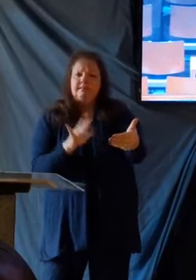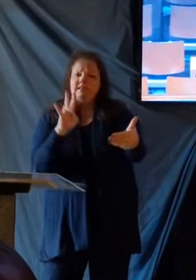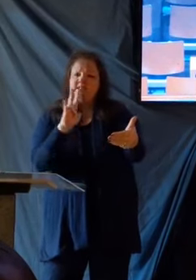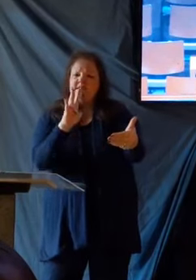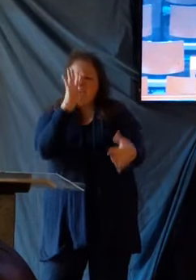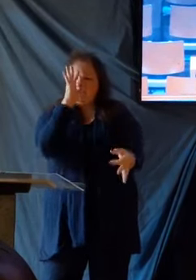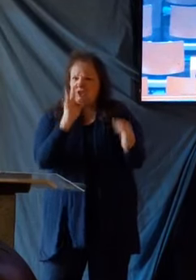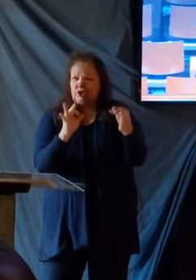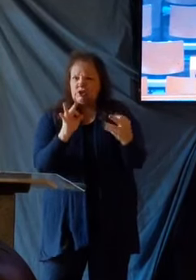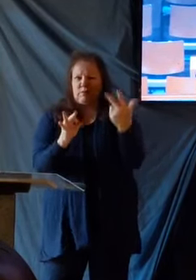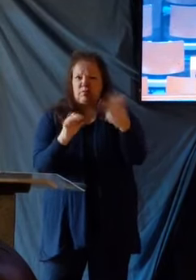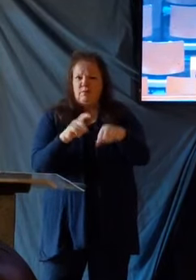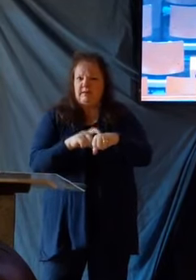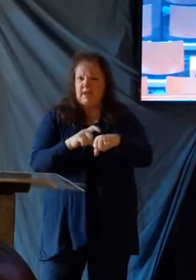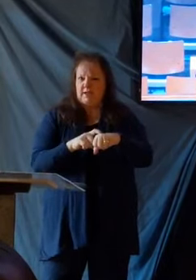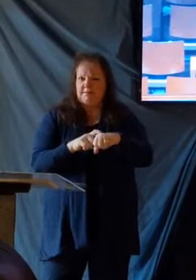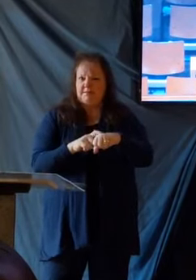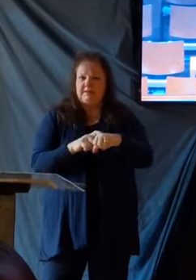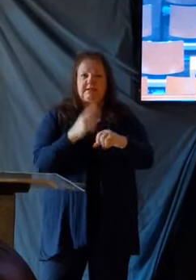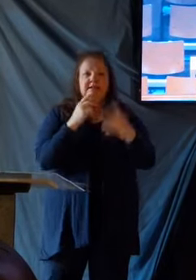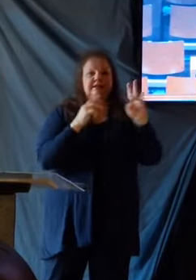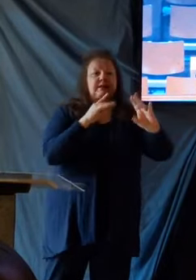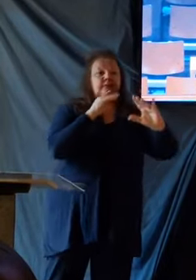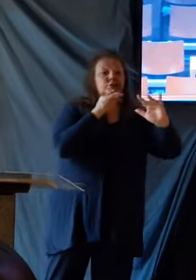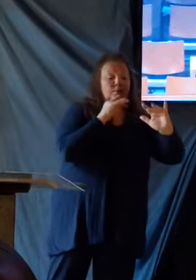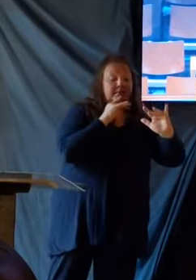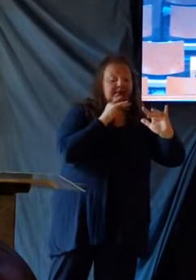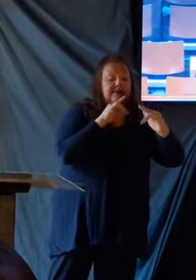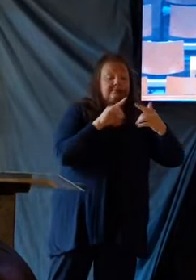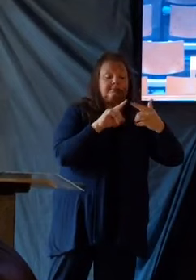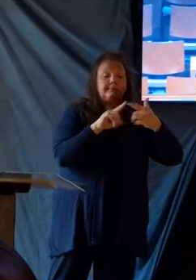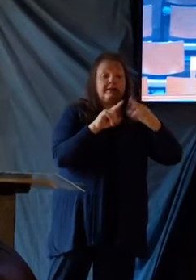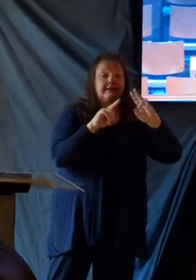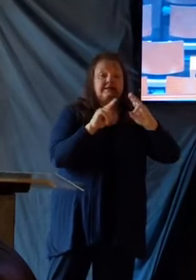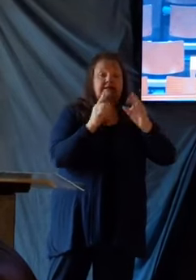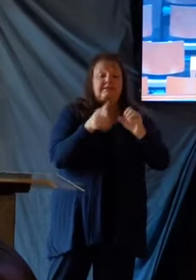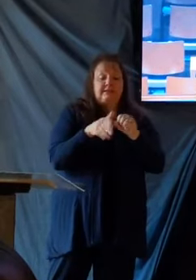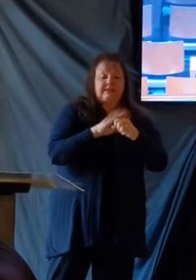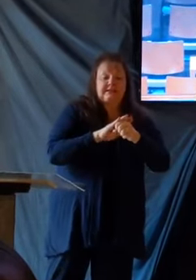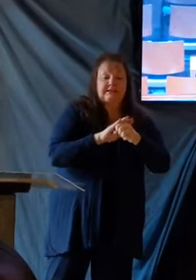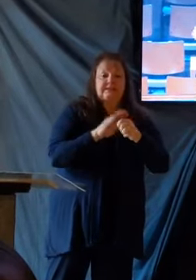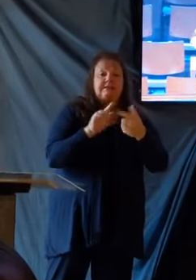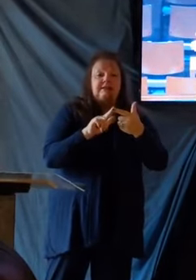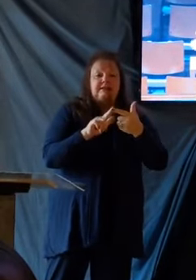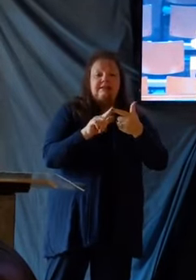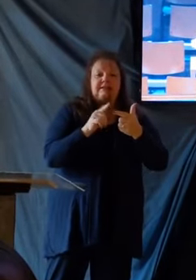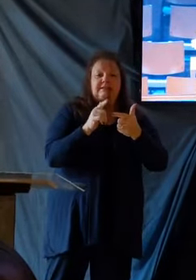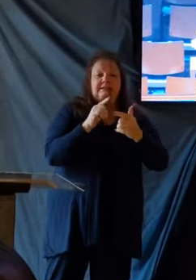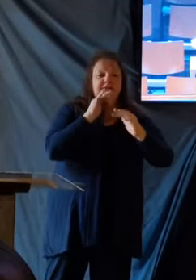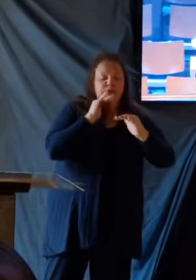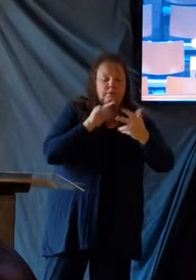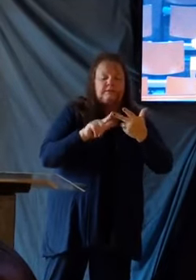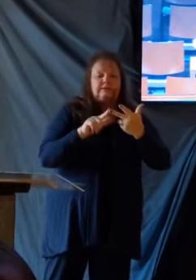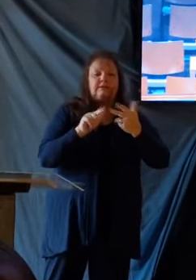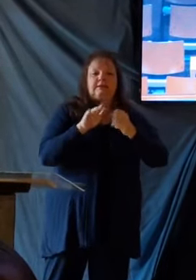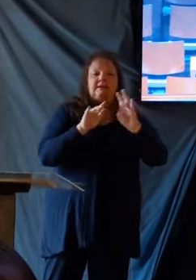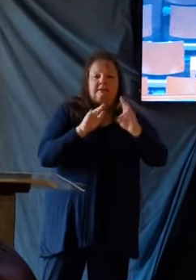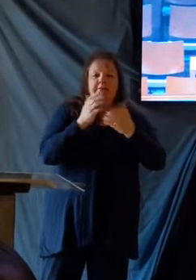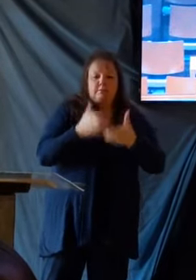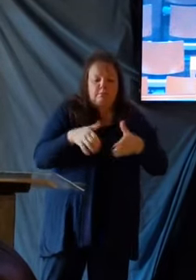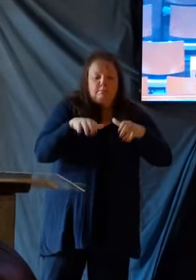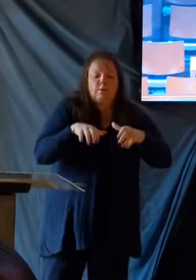seven judgments, three times, seven trumpets, seven seals, seven trumpets, seven bowls.